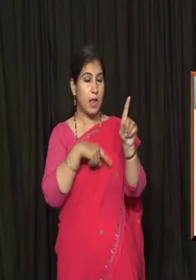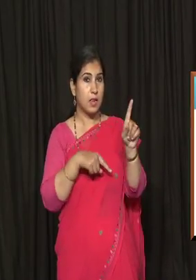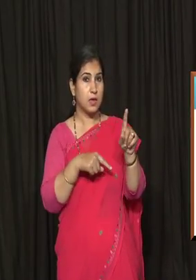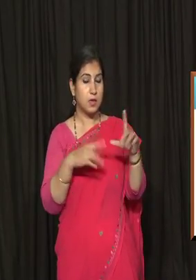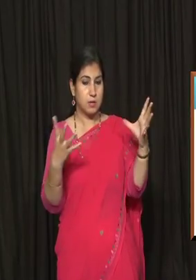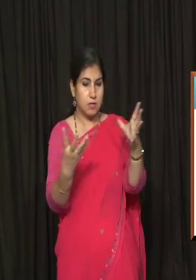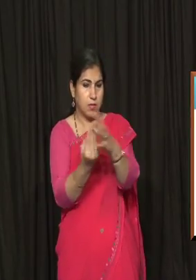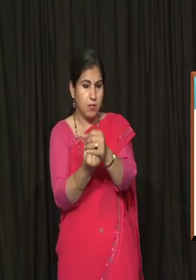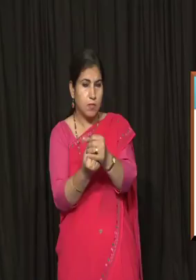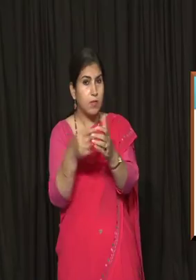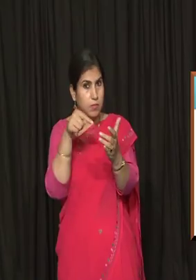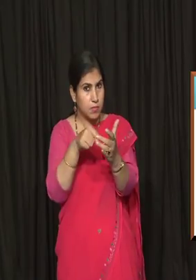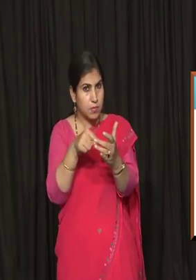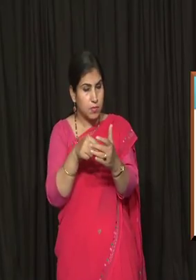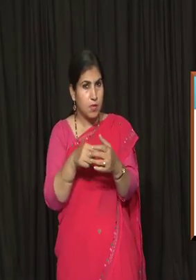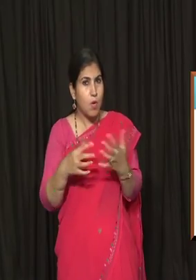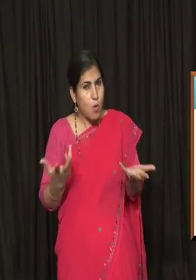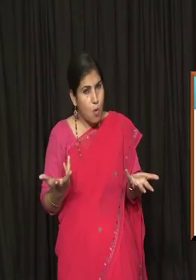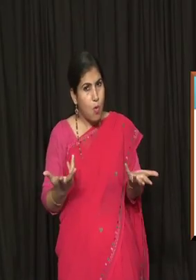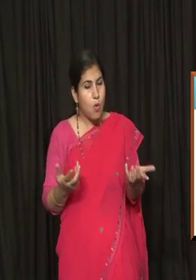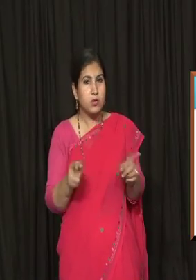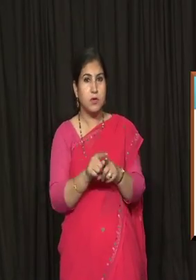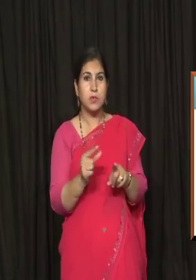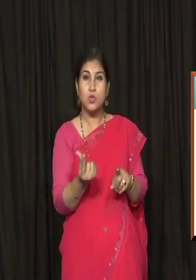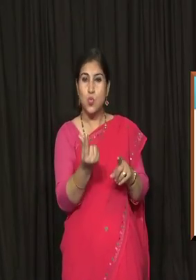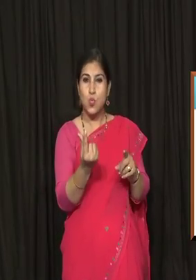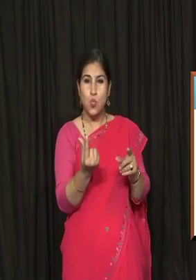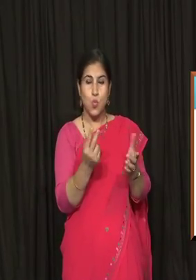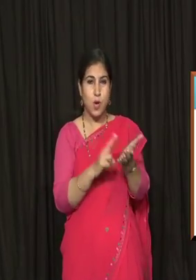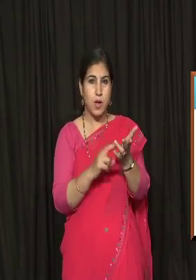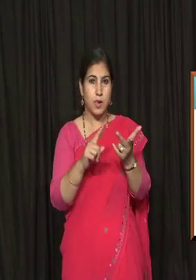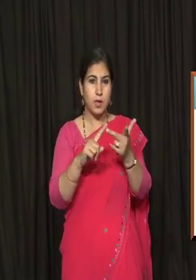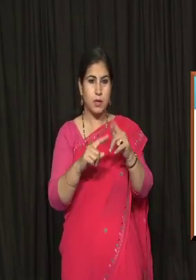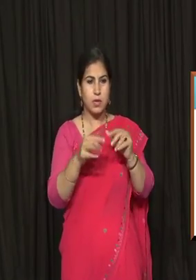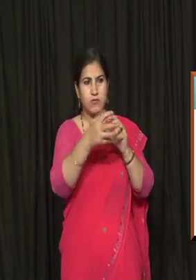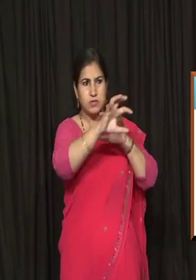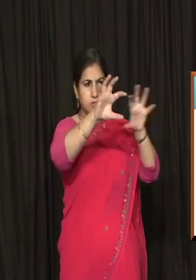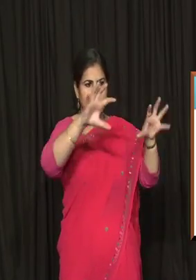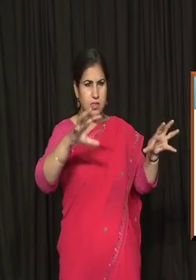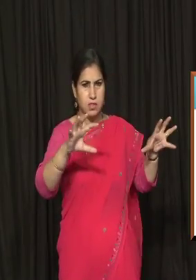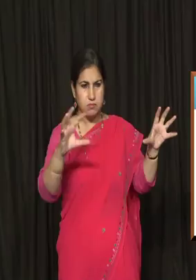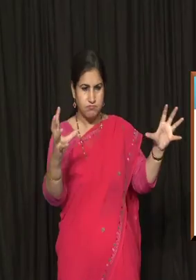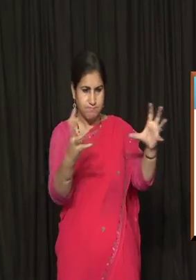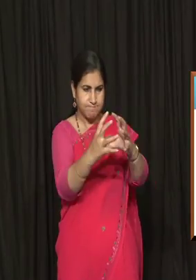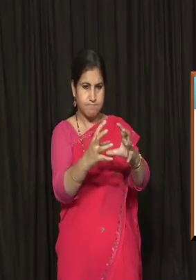unification or uniting all the Italian states into one country